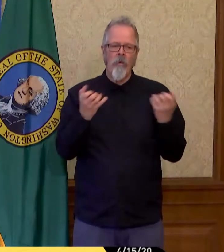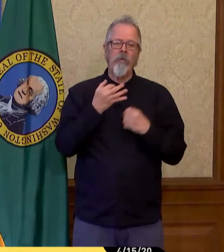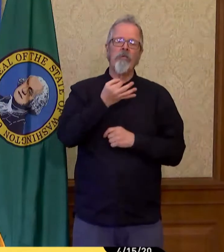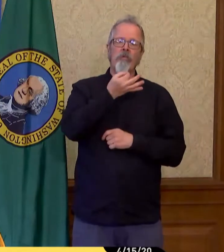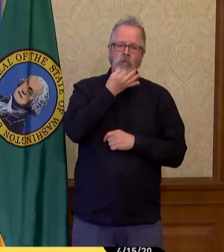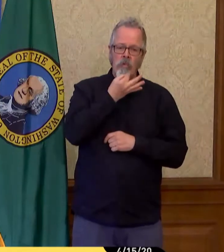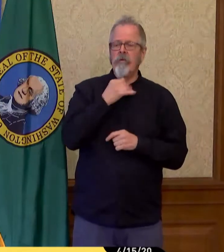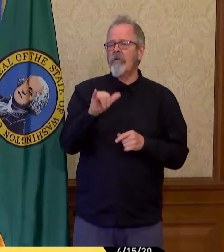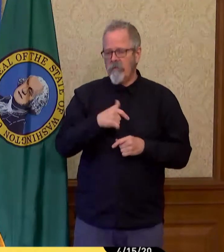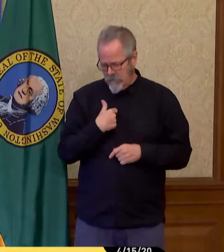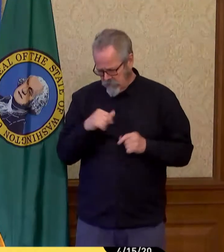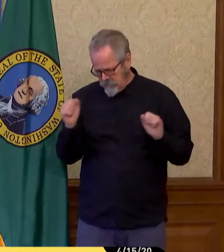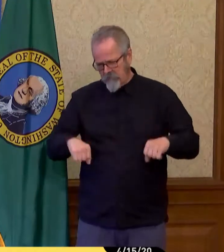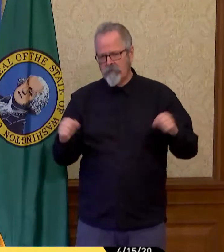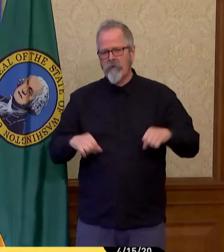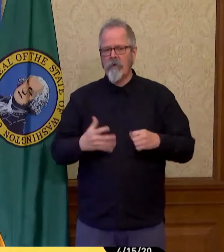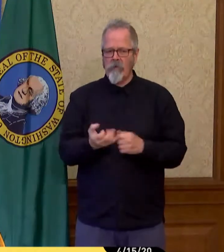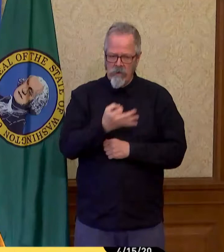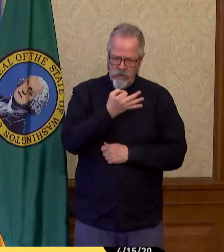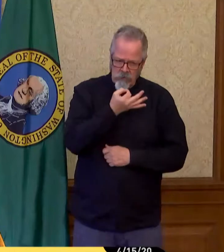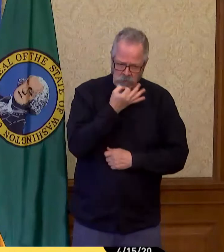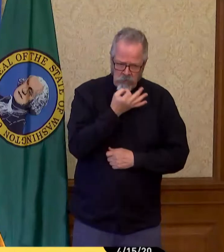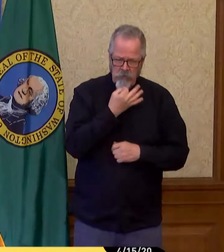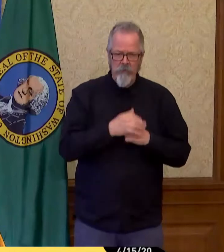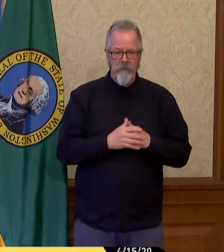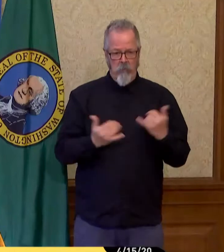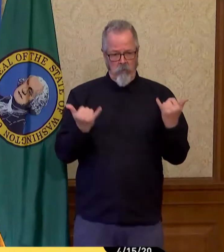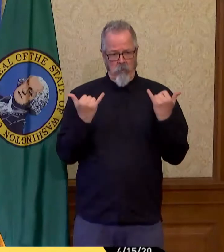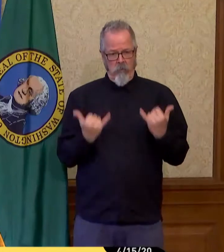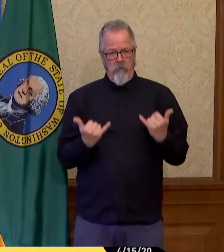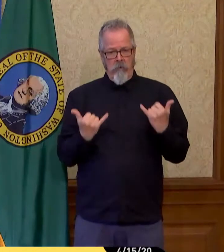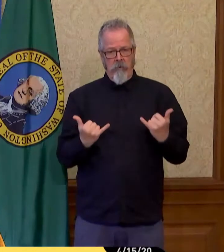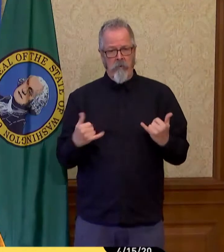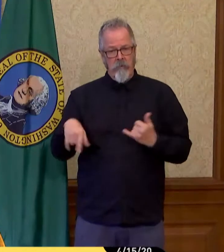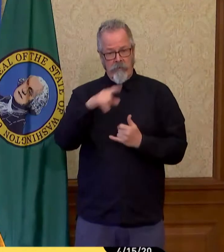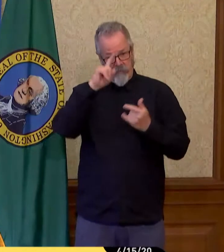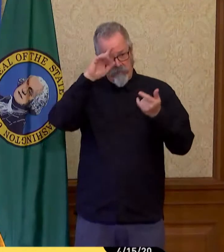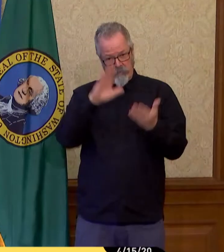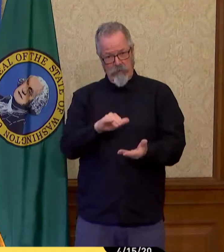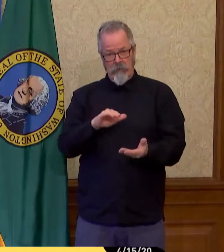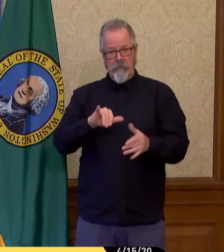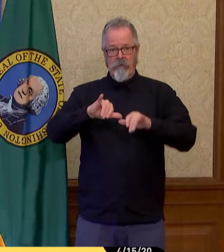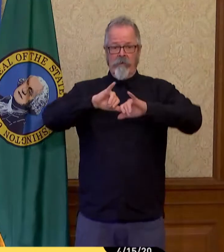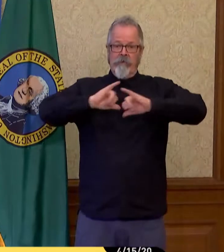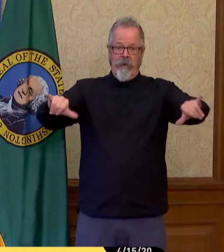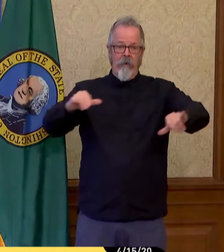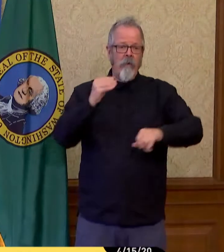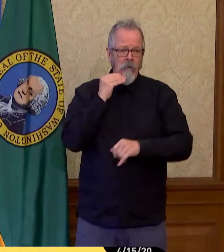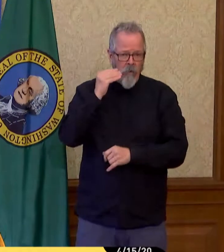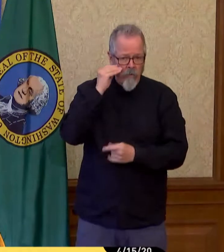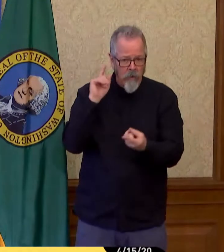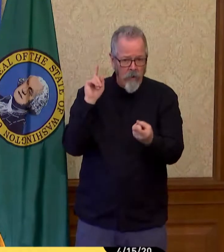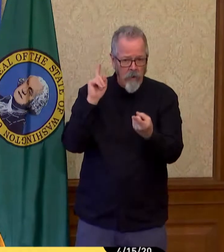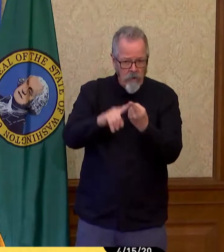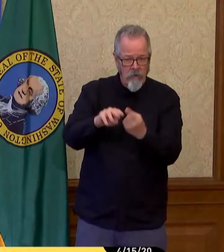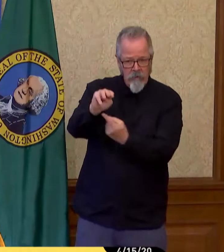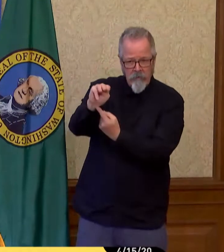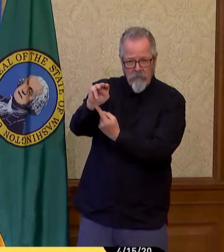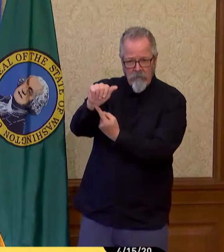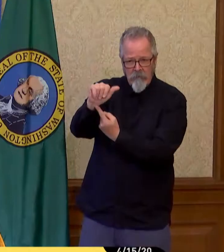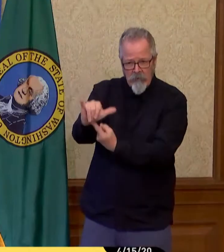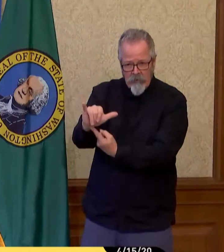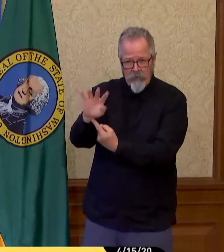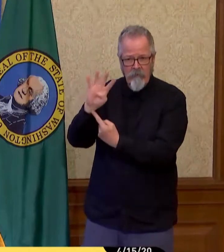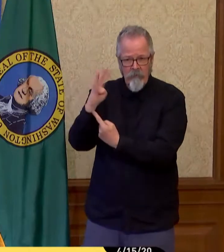the more work we do today, the faster that transition point is going to come tomorrow in the days to come, and that's why